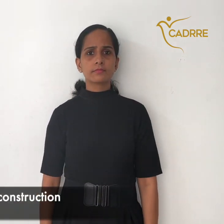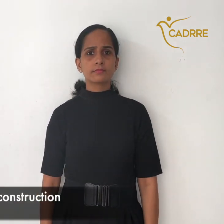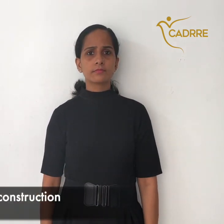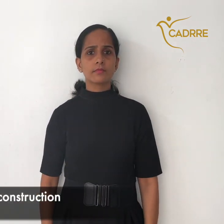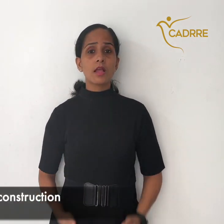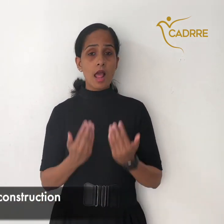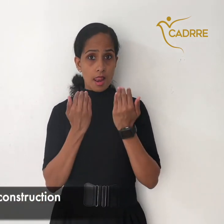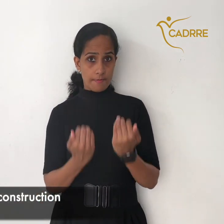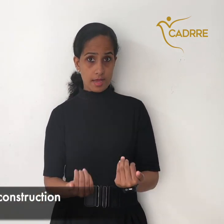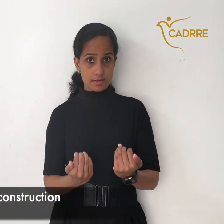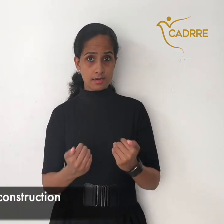sentence construction.